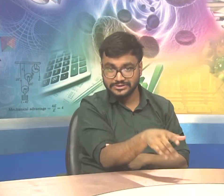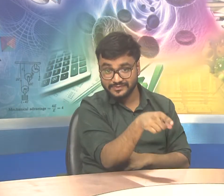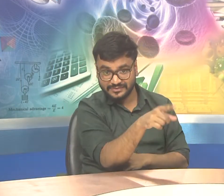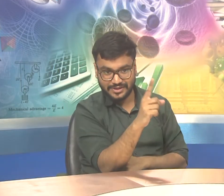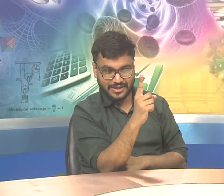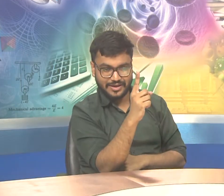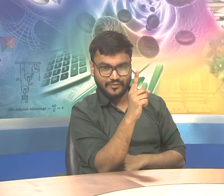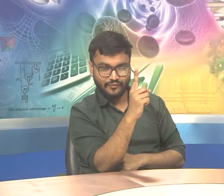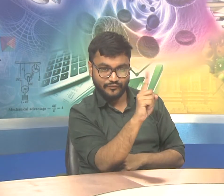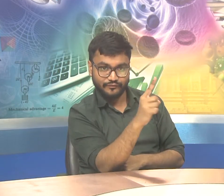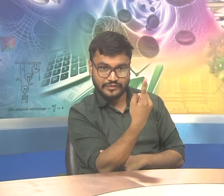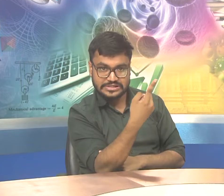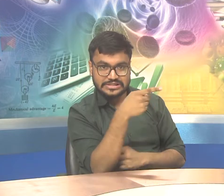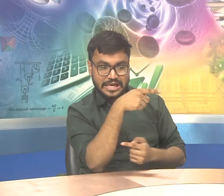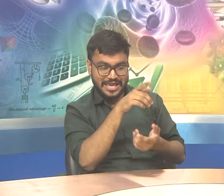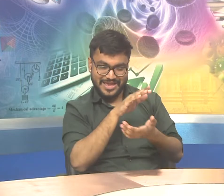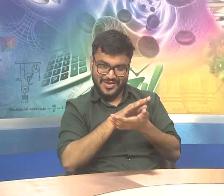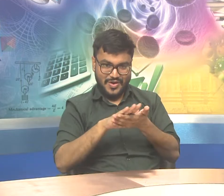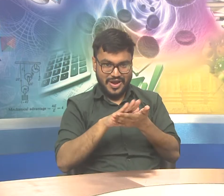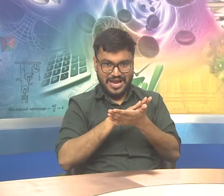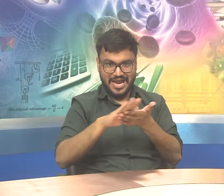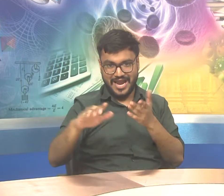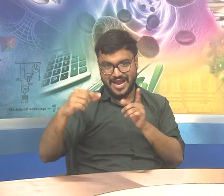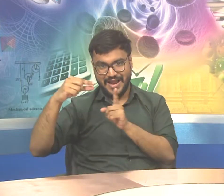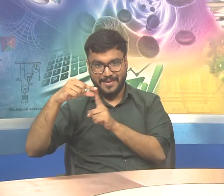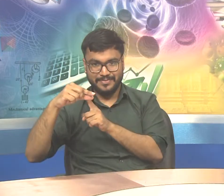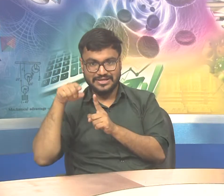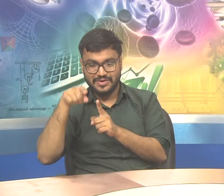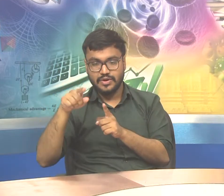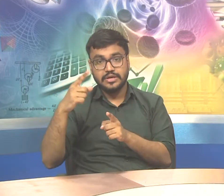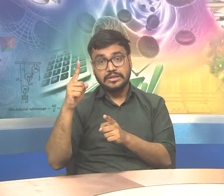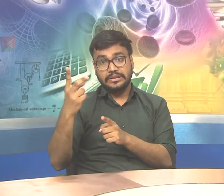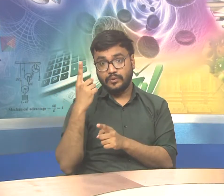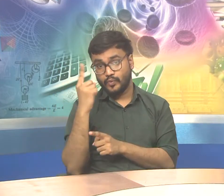And if we compare it to the 1 horsepower motor,